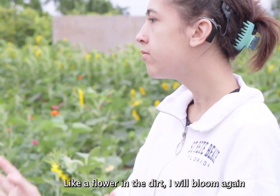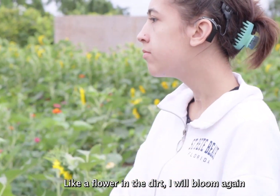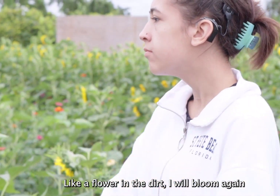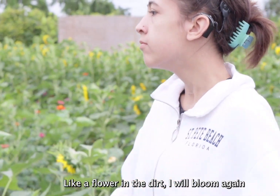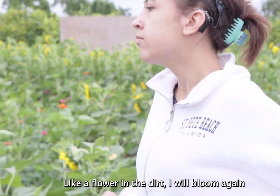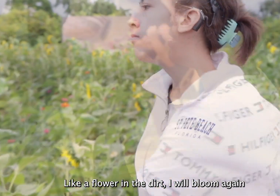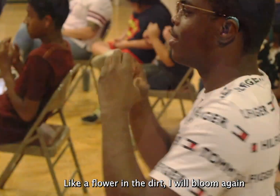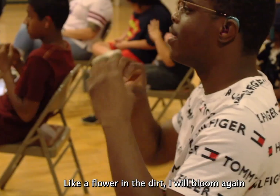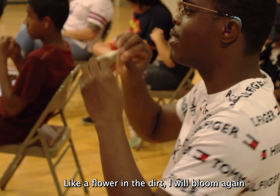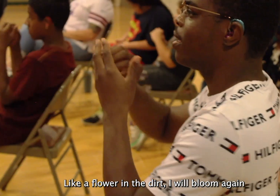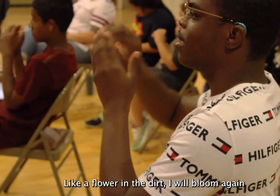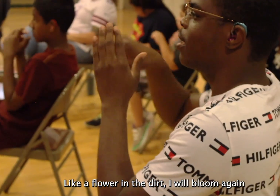will bloom again.